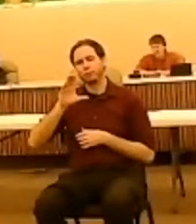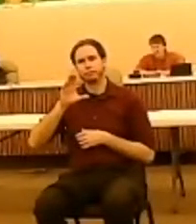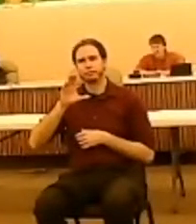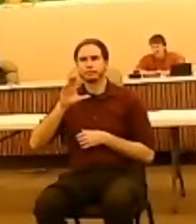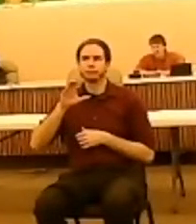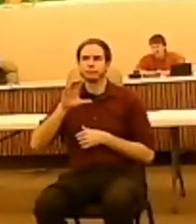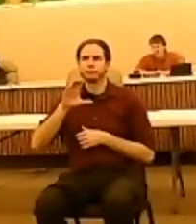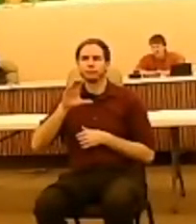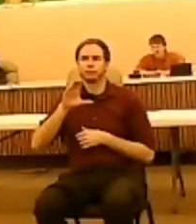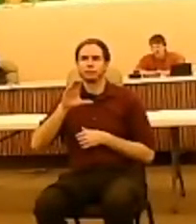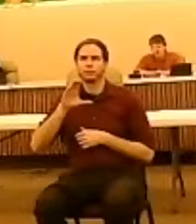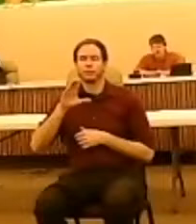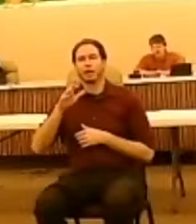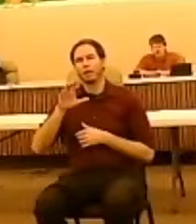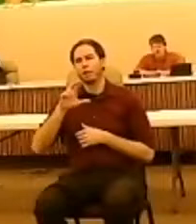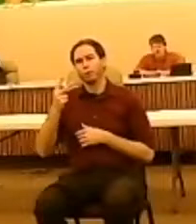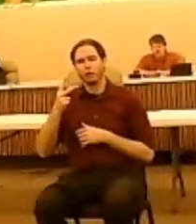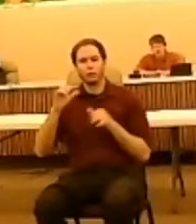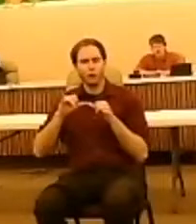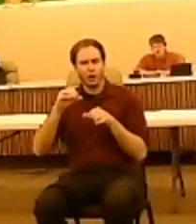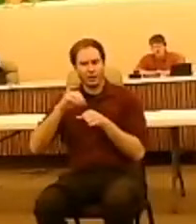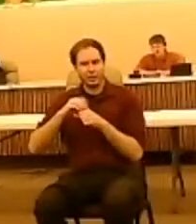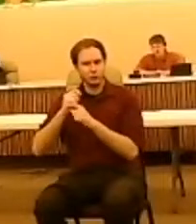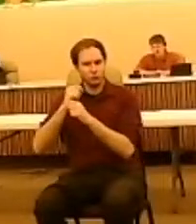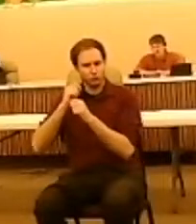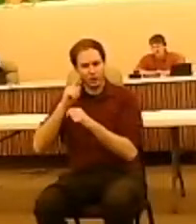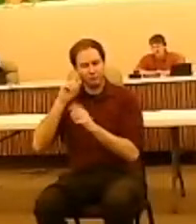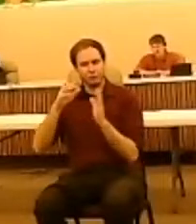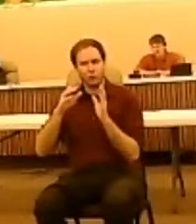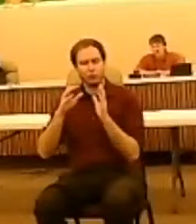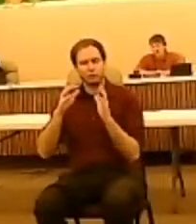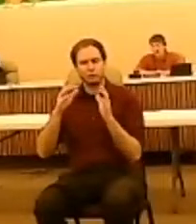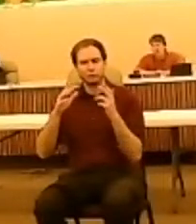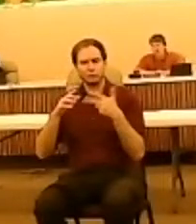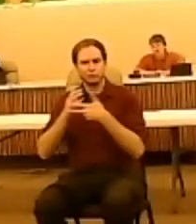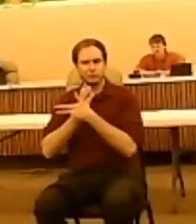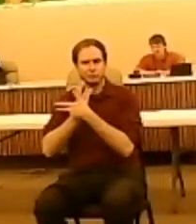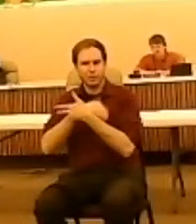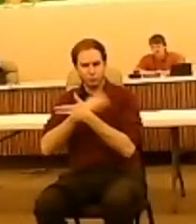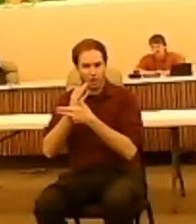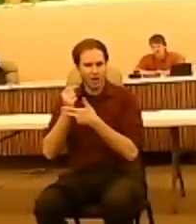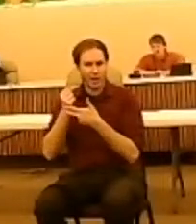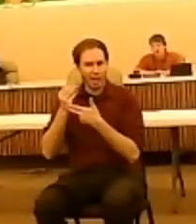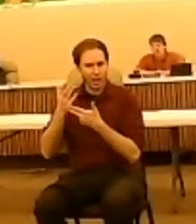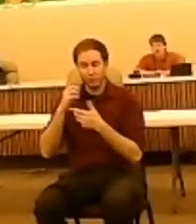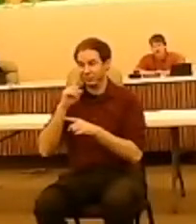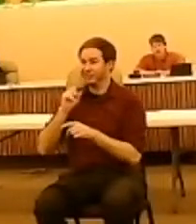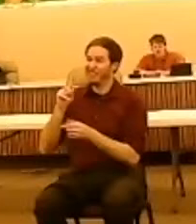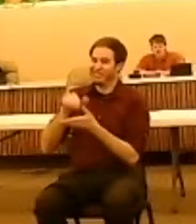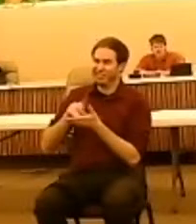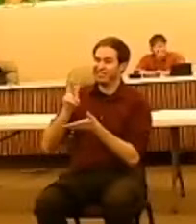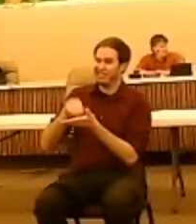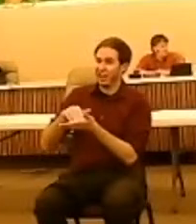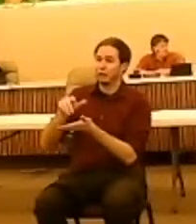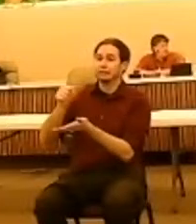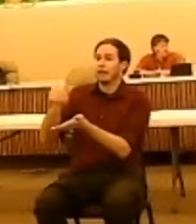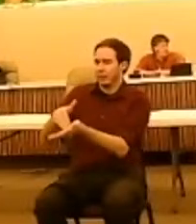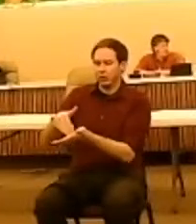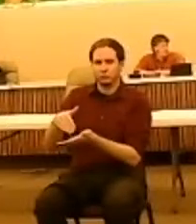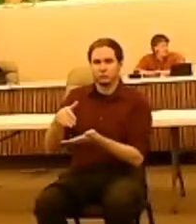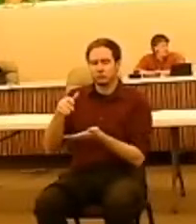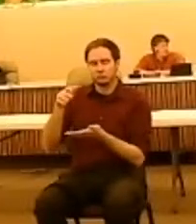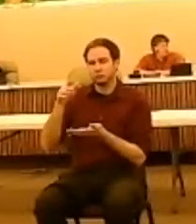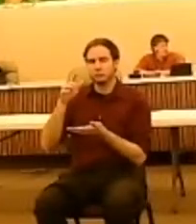truck, and then how many cubic yards based on the calculations we had, and it was just Thousands. incredible. maybe even tens of And so- Tens of thousands. thousands. Yes. I think it